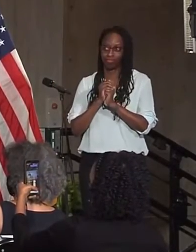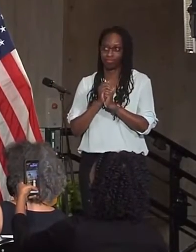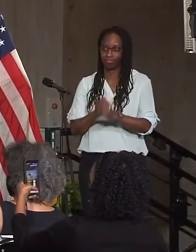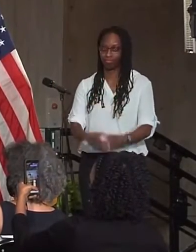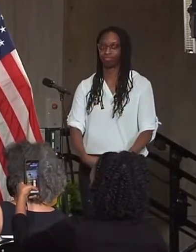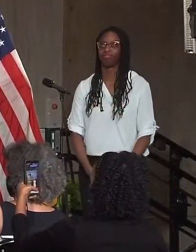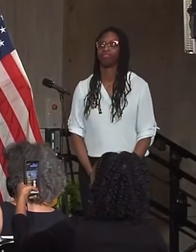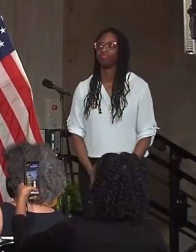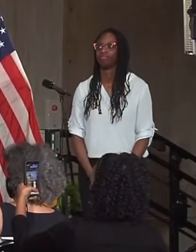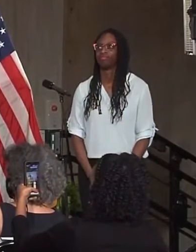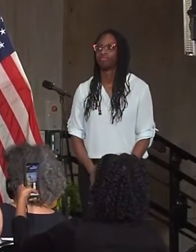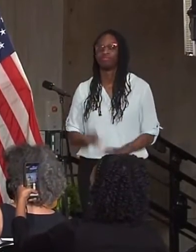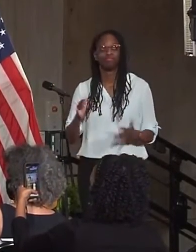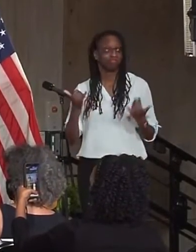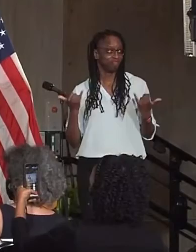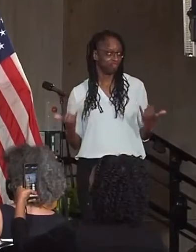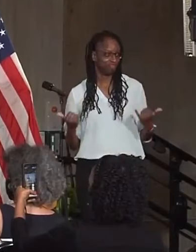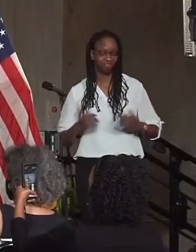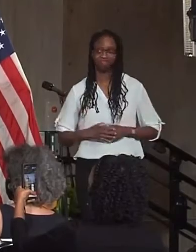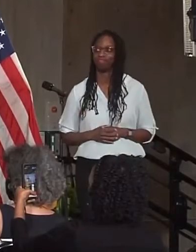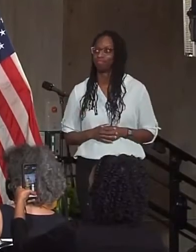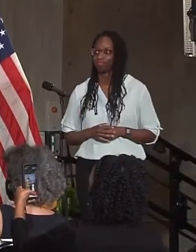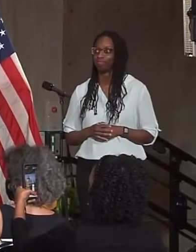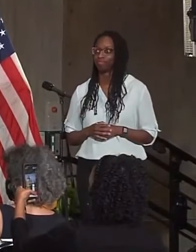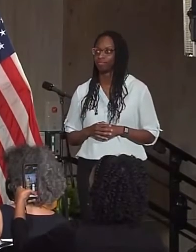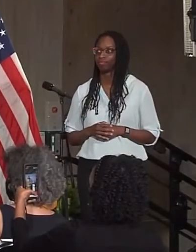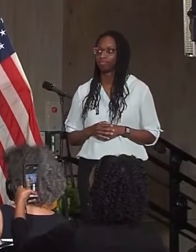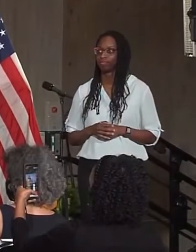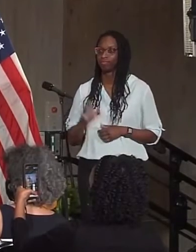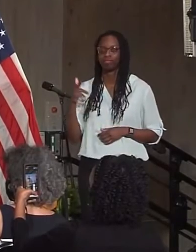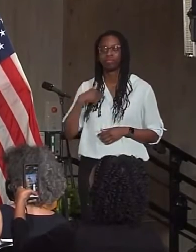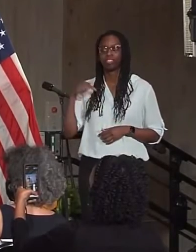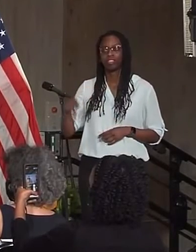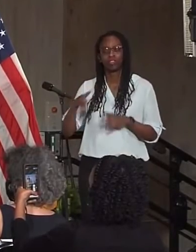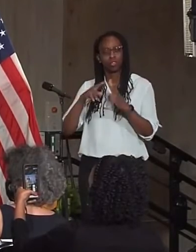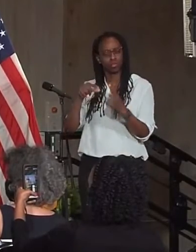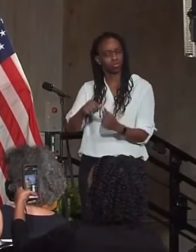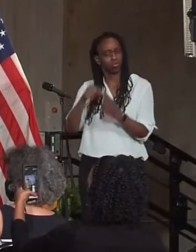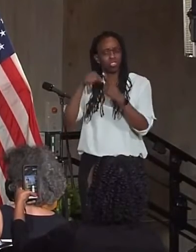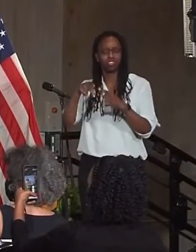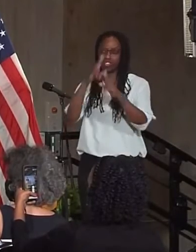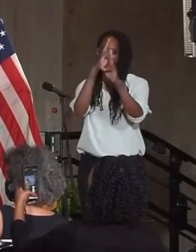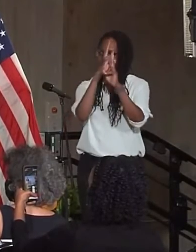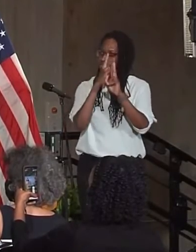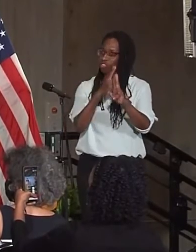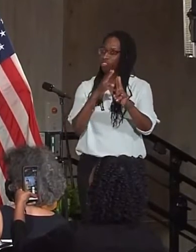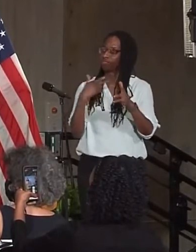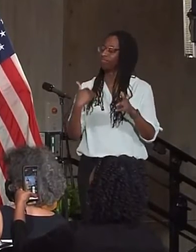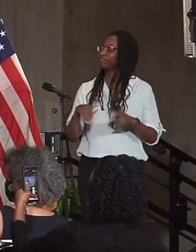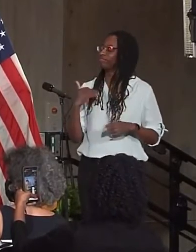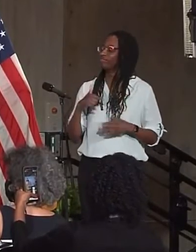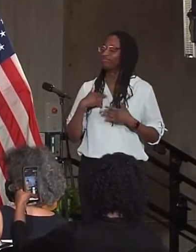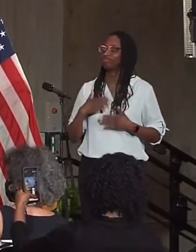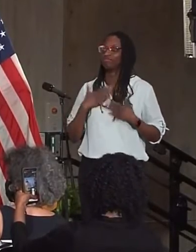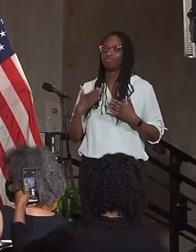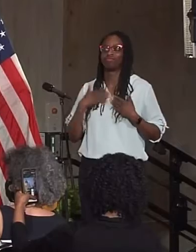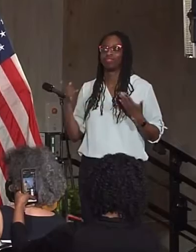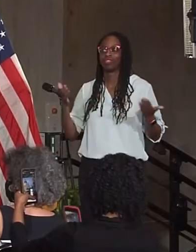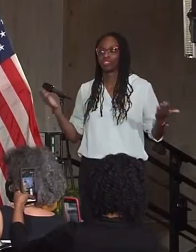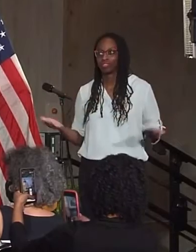At this time, it is my distinct honor and pleasure to introduce our next